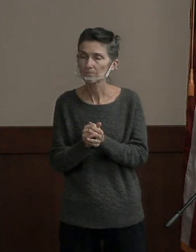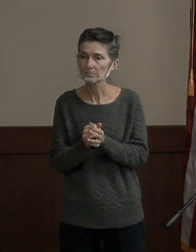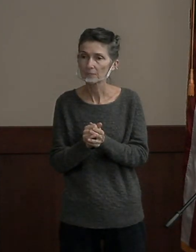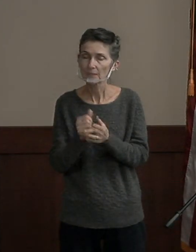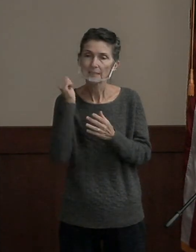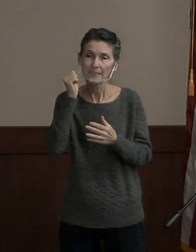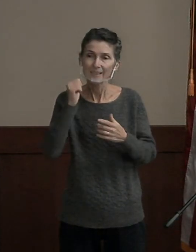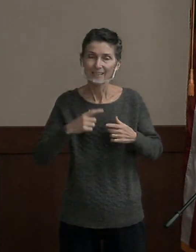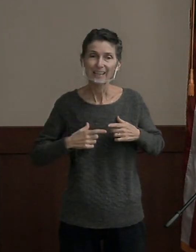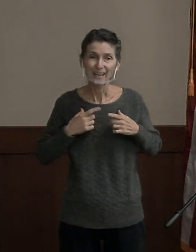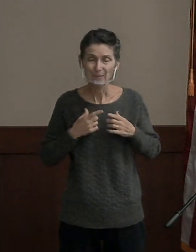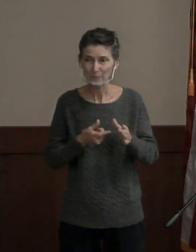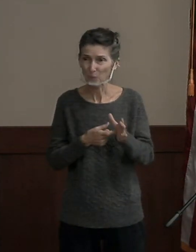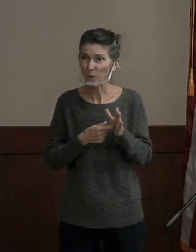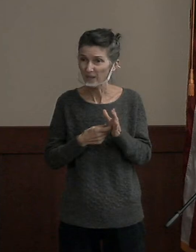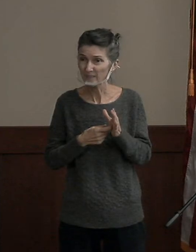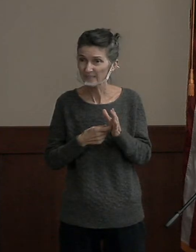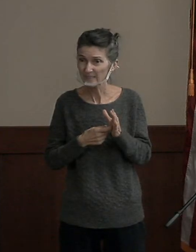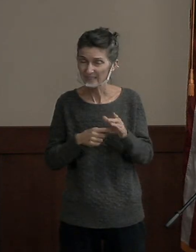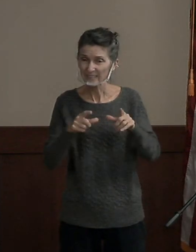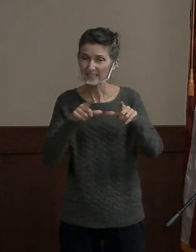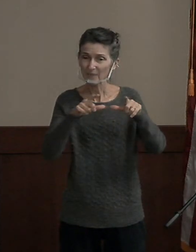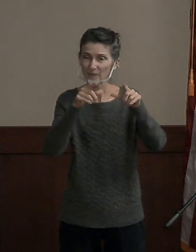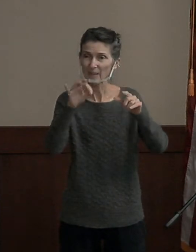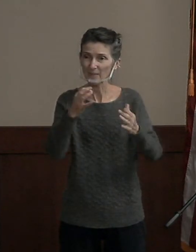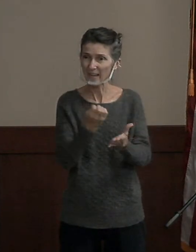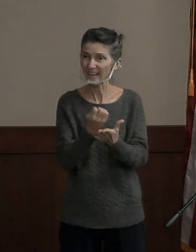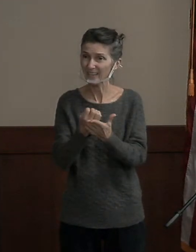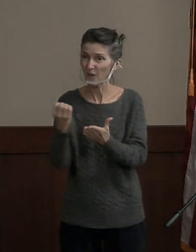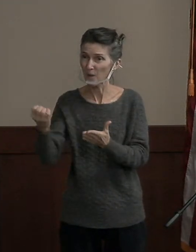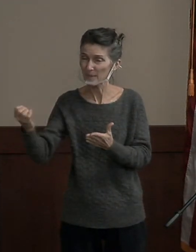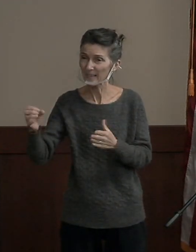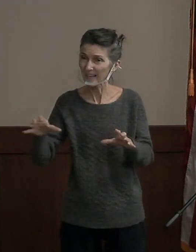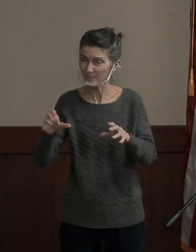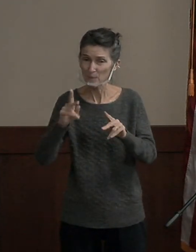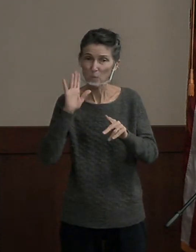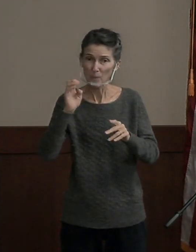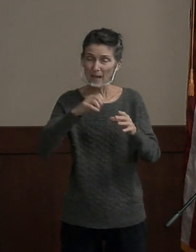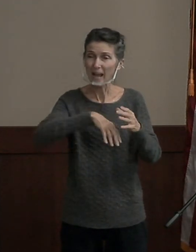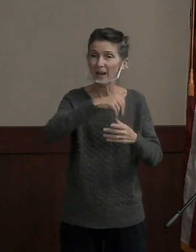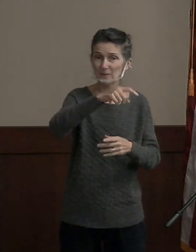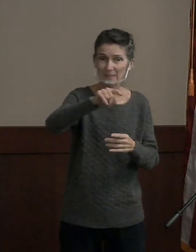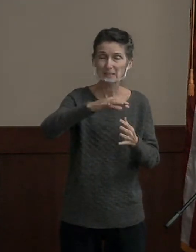daily life requires levels of economic activity, and people will be out and about,